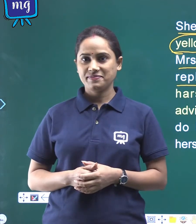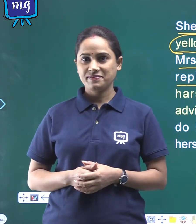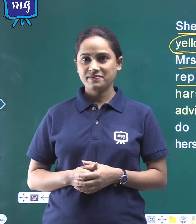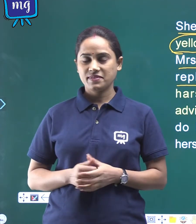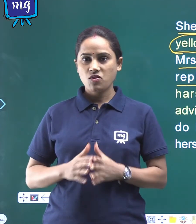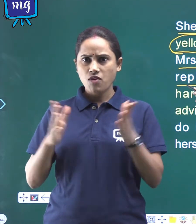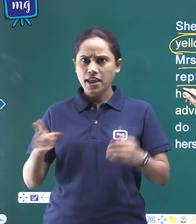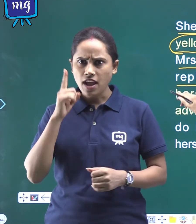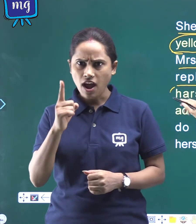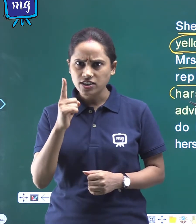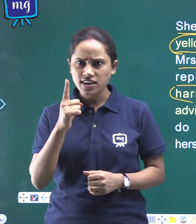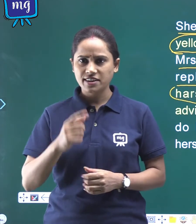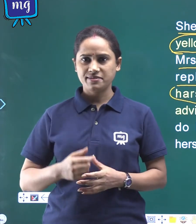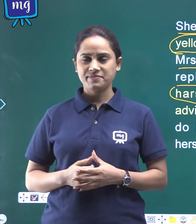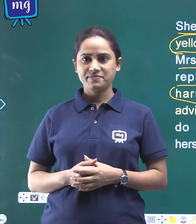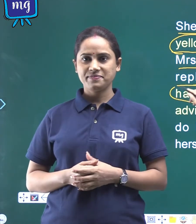very harshly